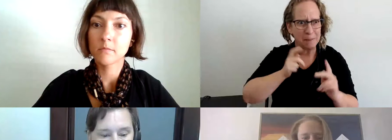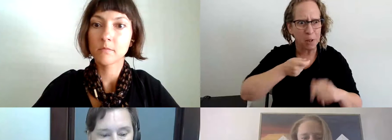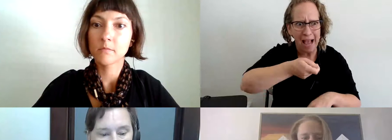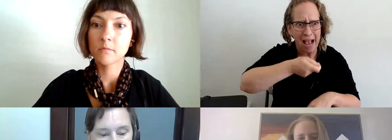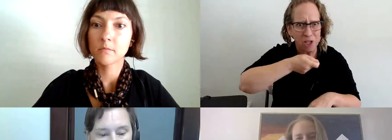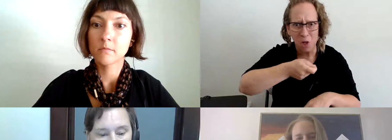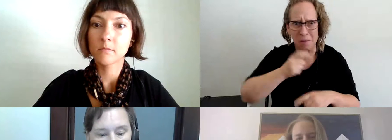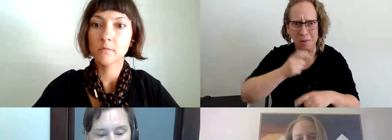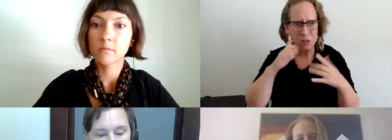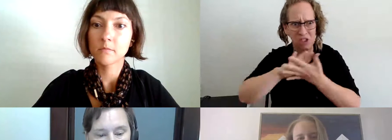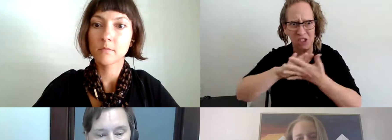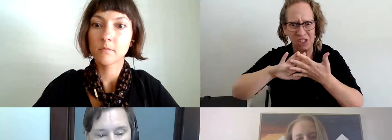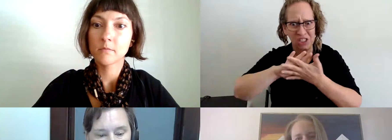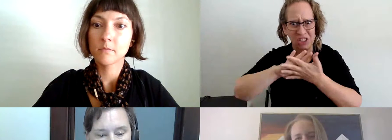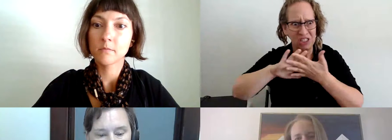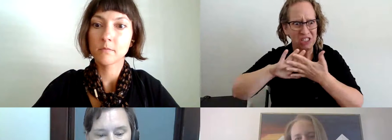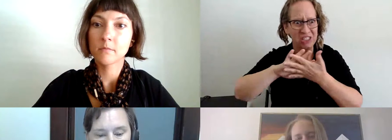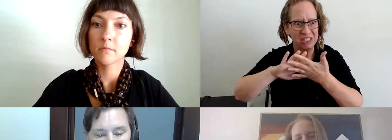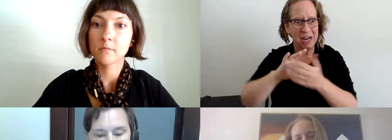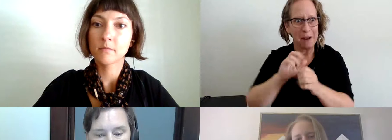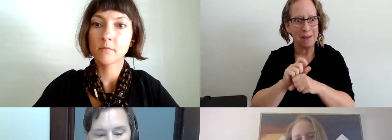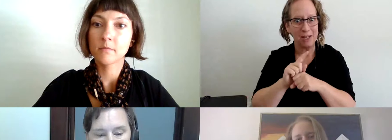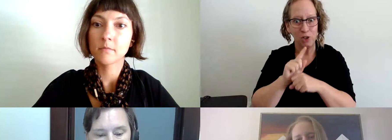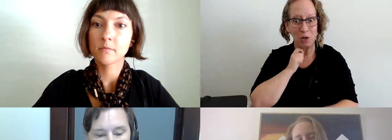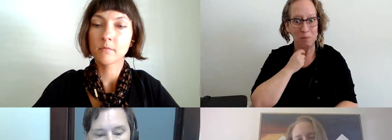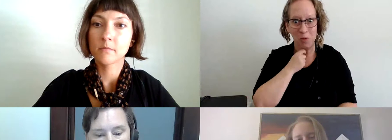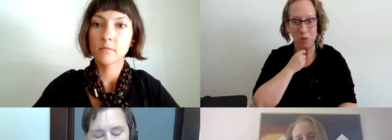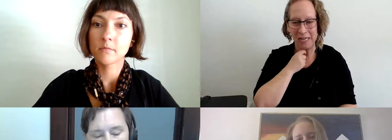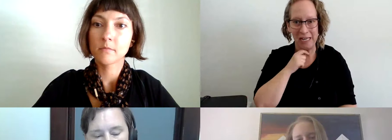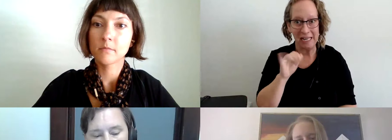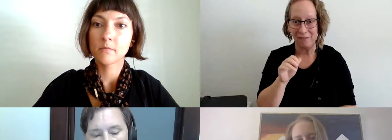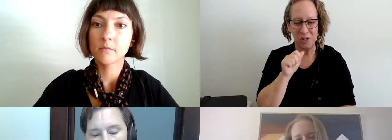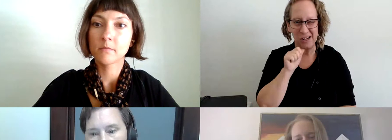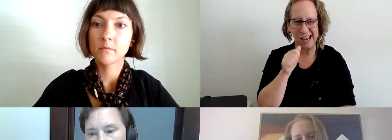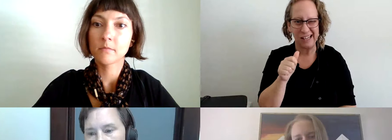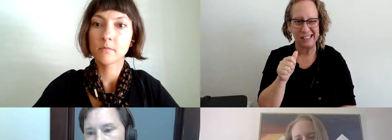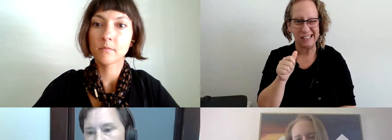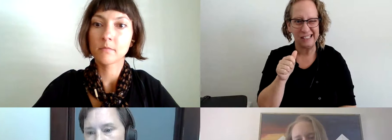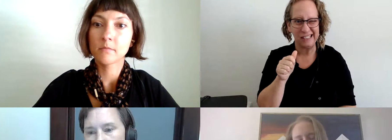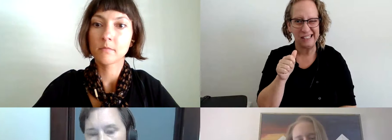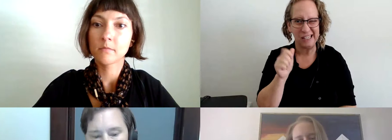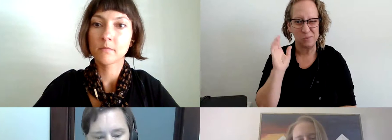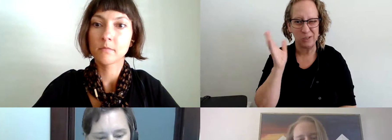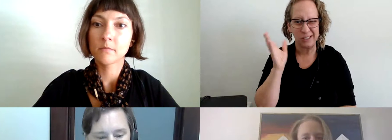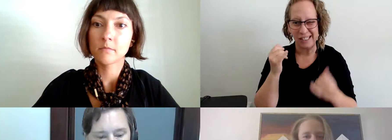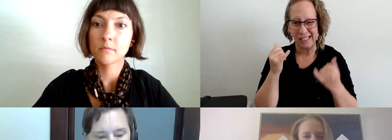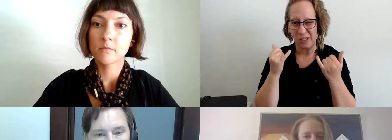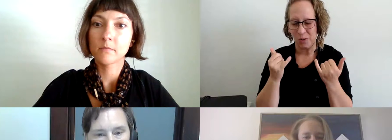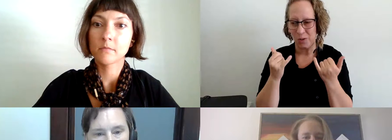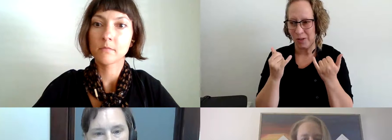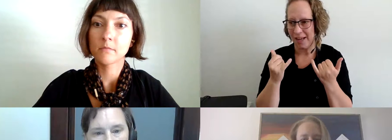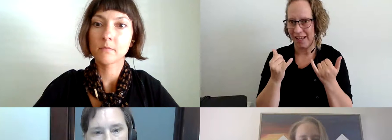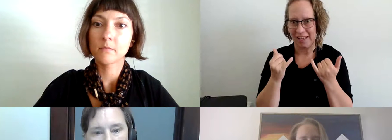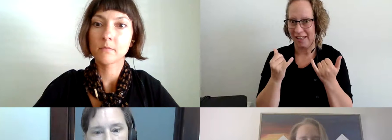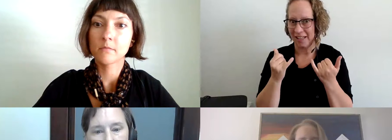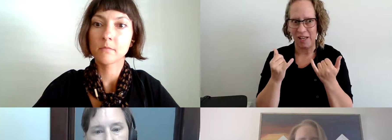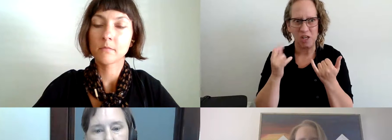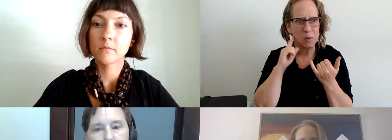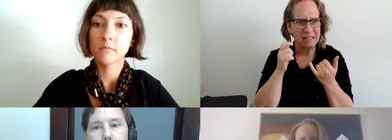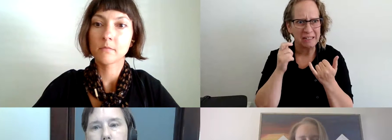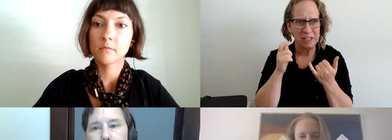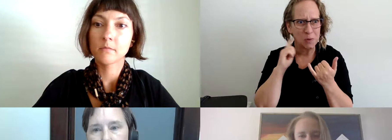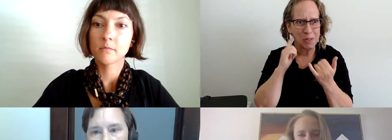difficulties. Please make sure you're muted if you're not presenting today. Thank